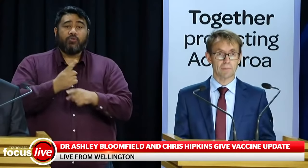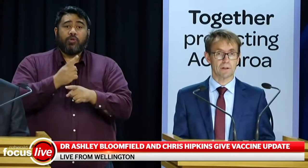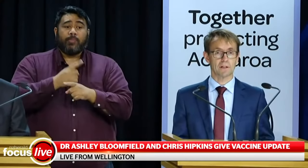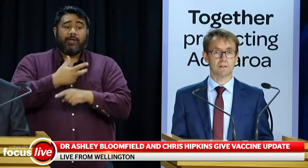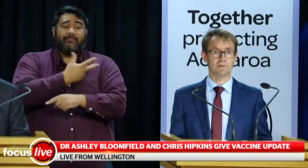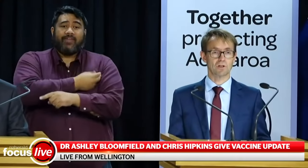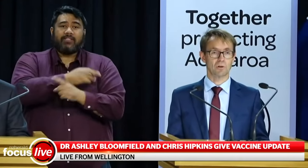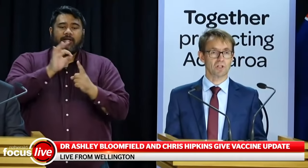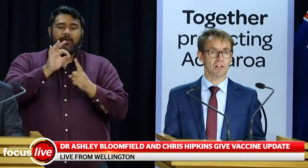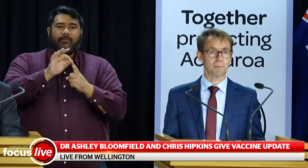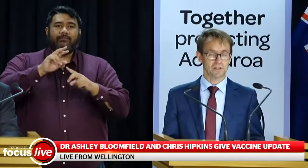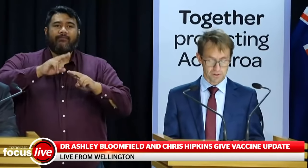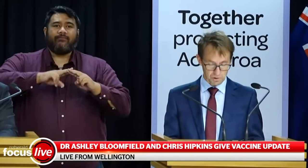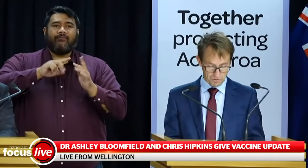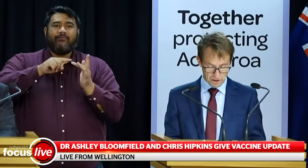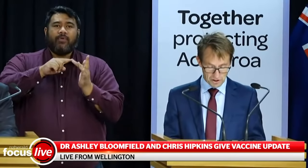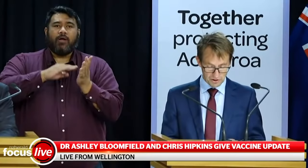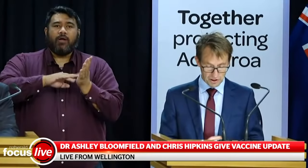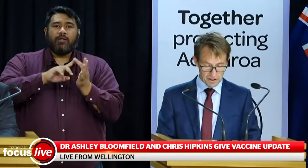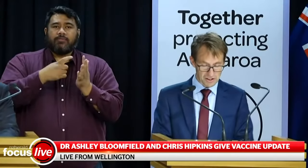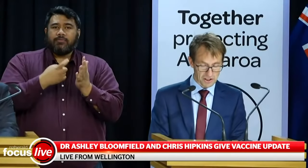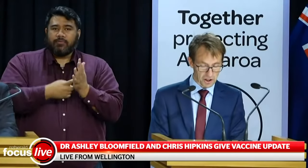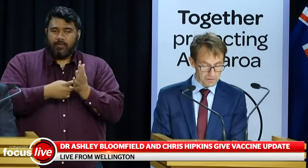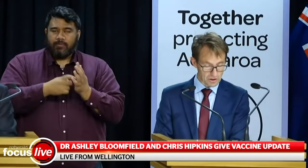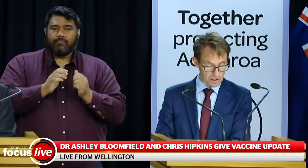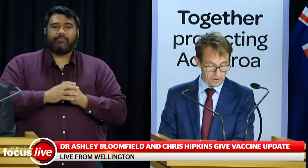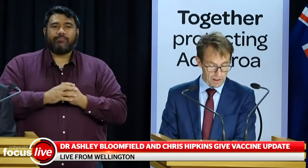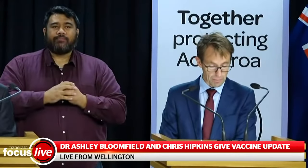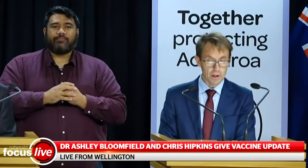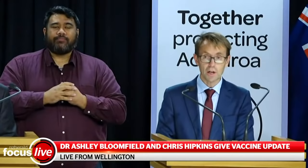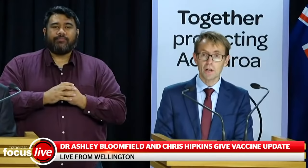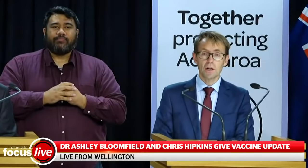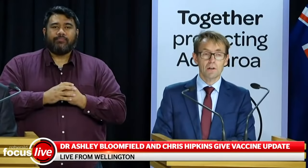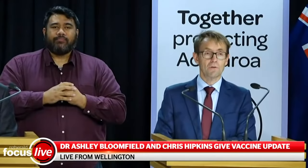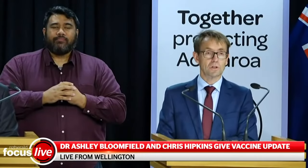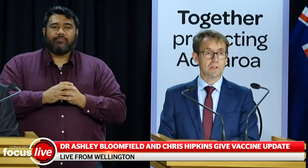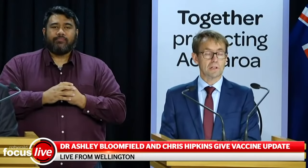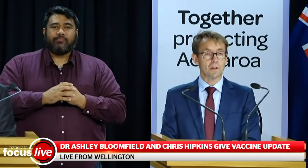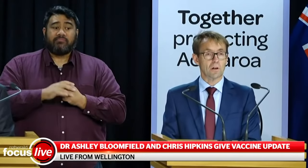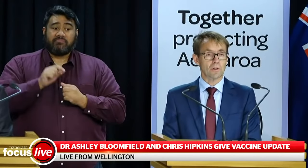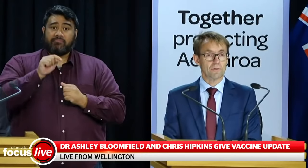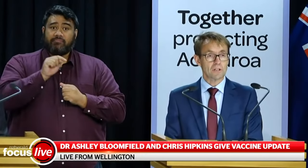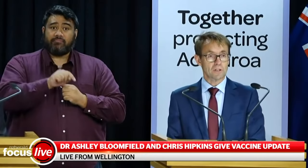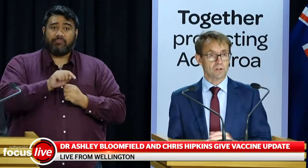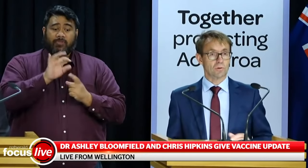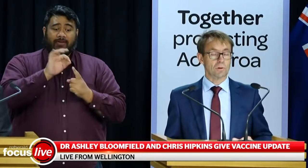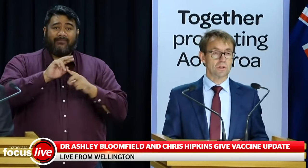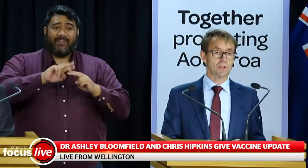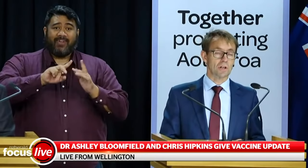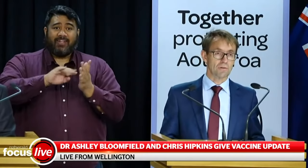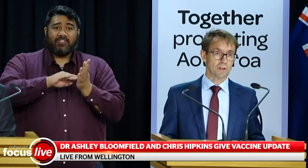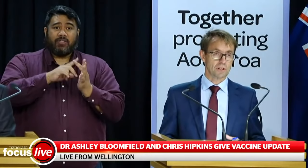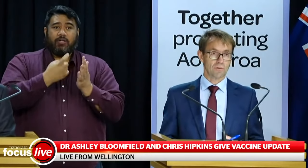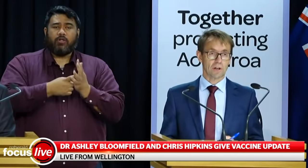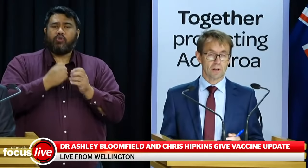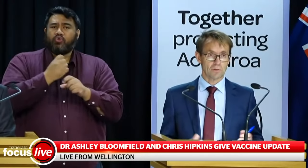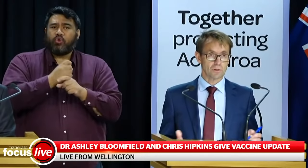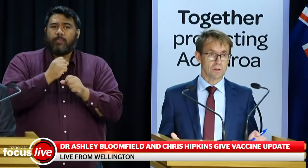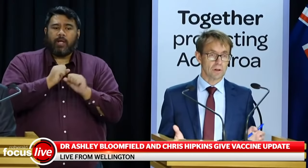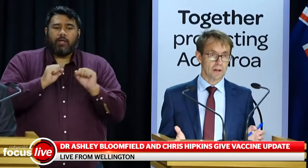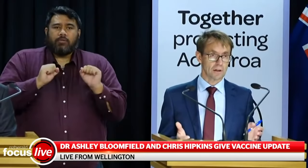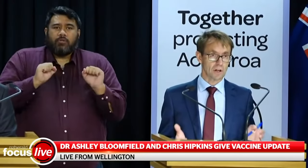before show and tell about some new features on the NZ COVID Tracer app. Firstly, on the freezer storage side of things